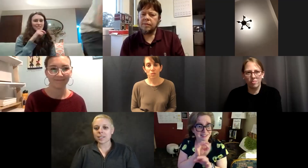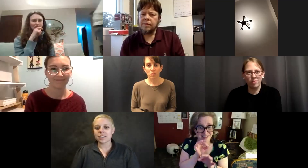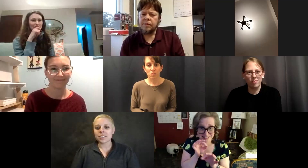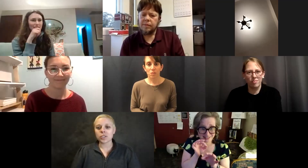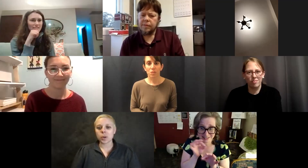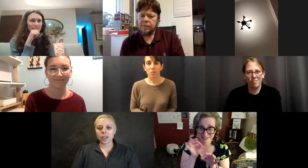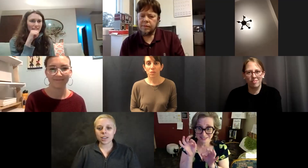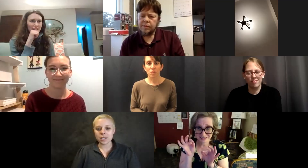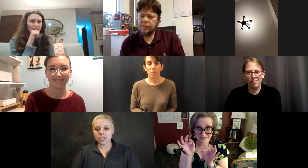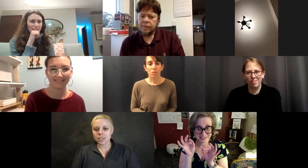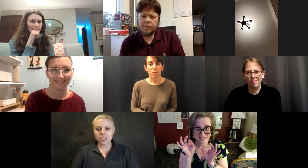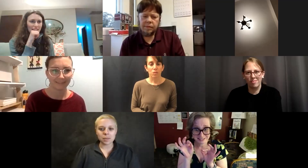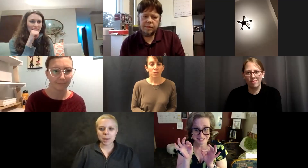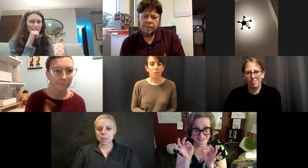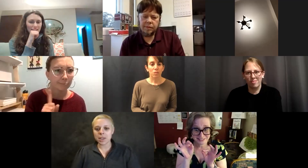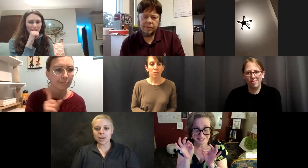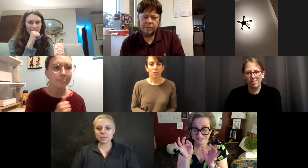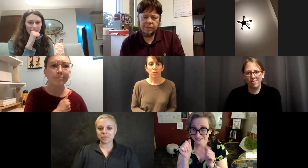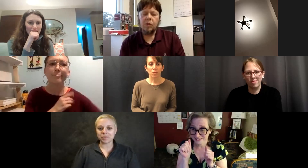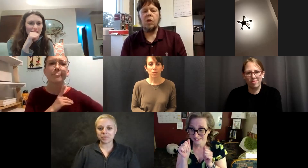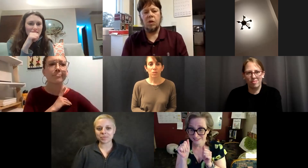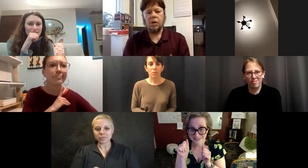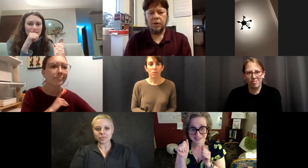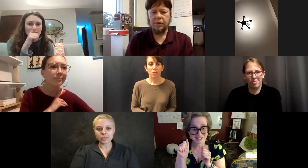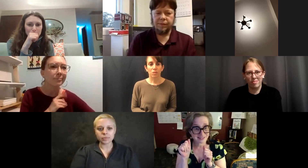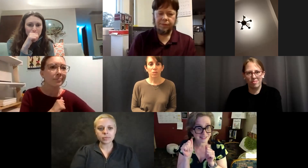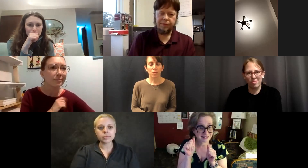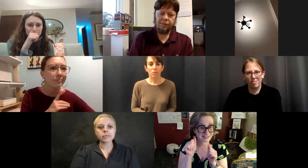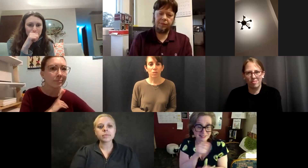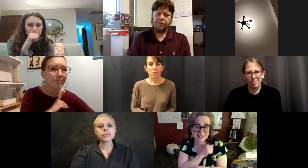to join us, maybe?